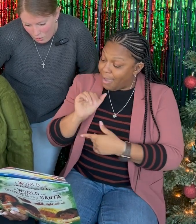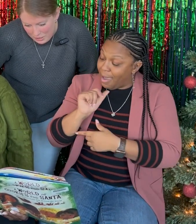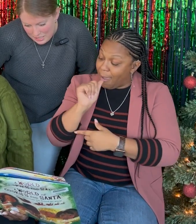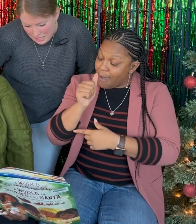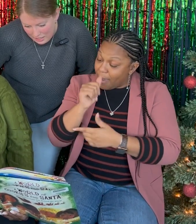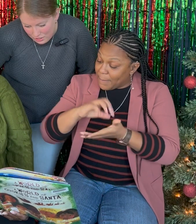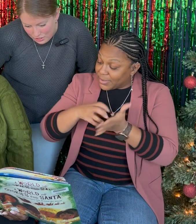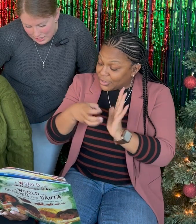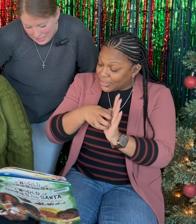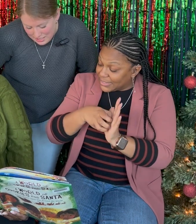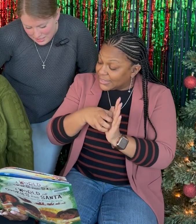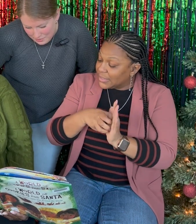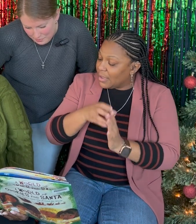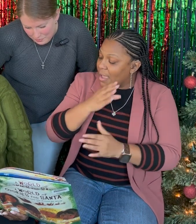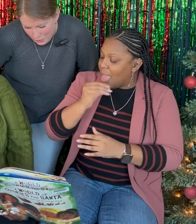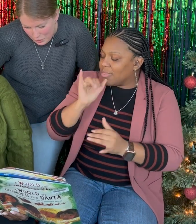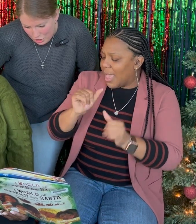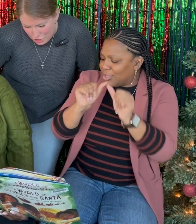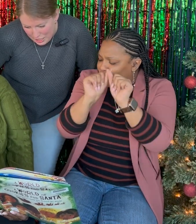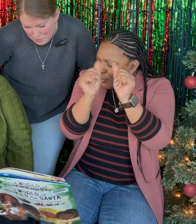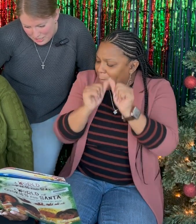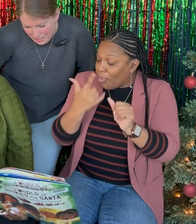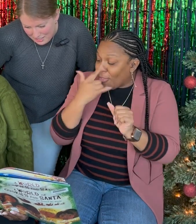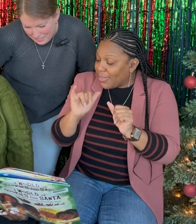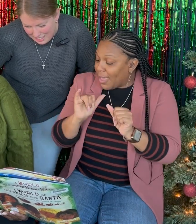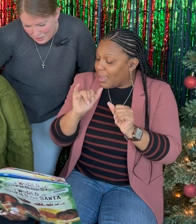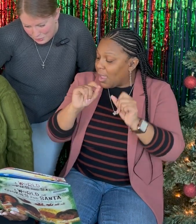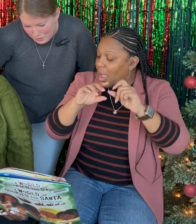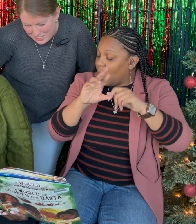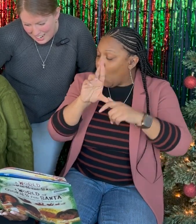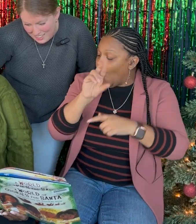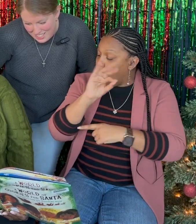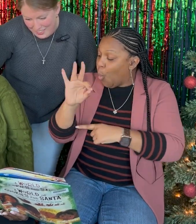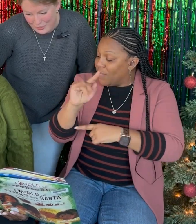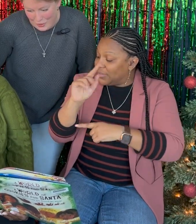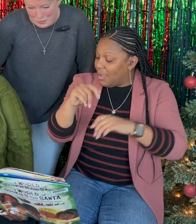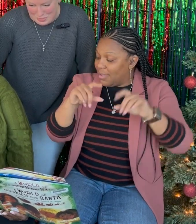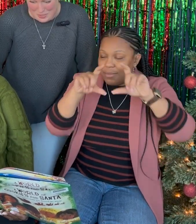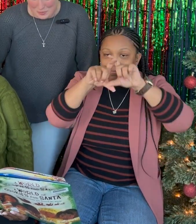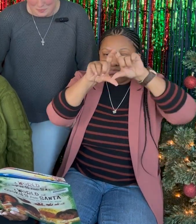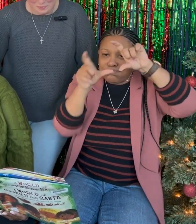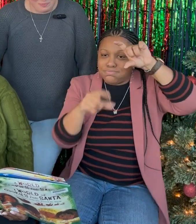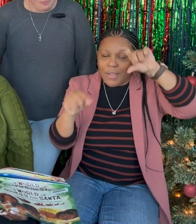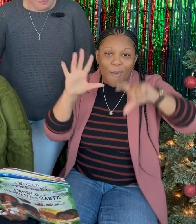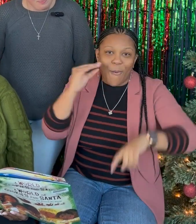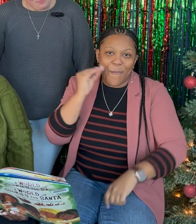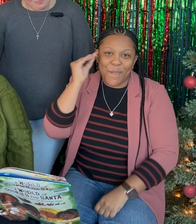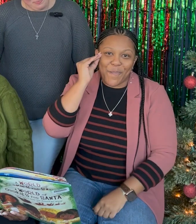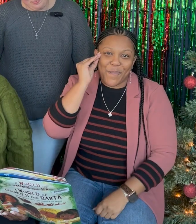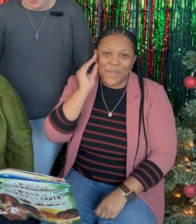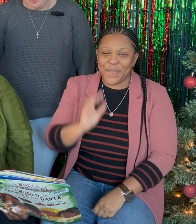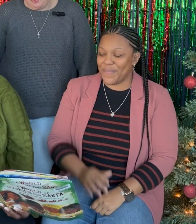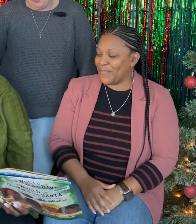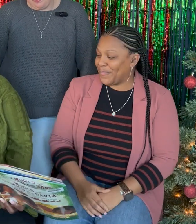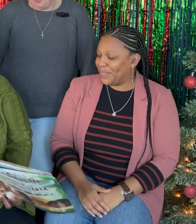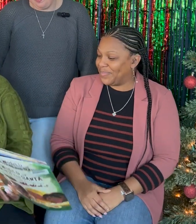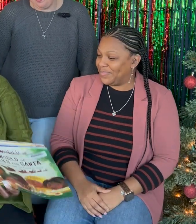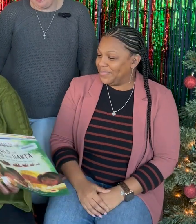and almond tile cookies, which are shaped like the roof tiles on their homes.